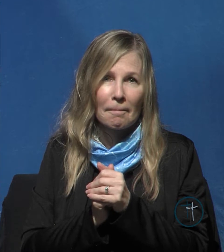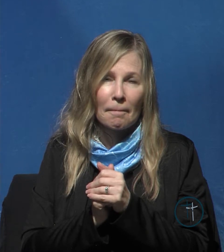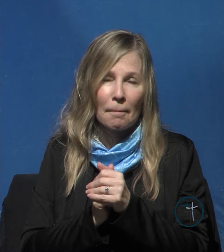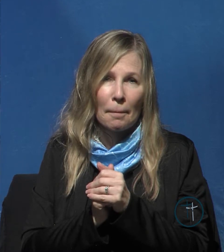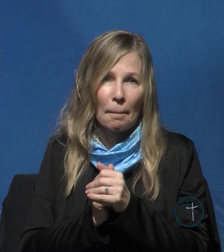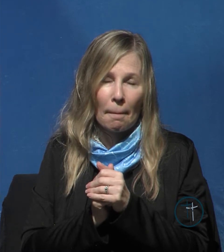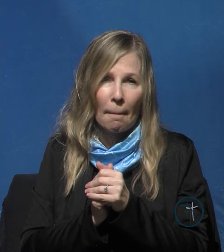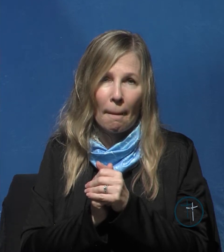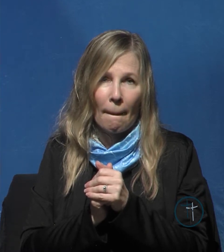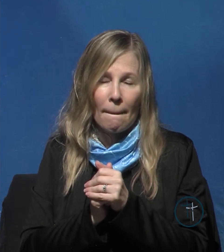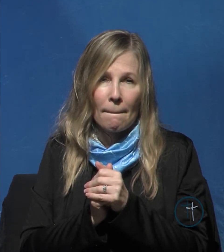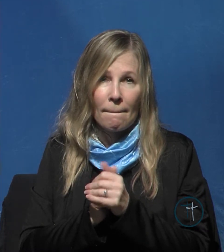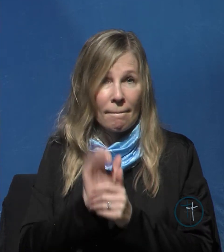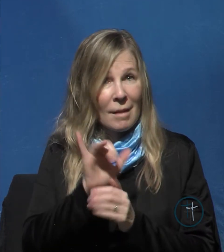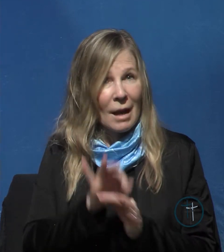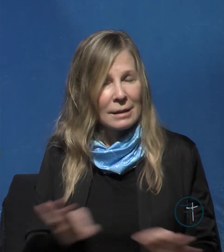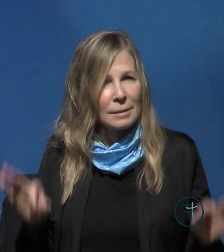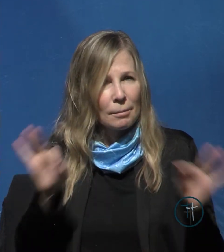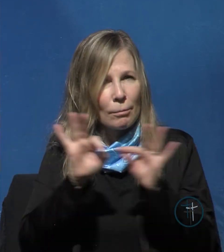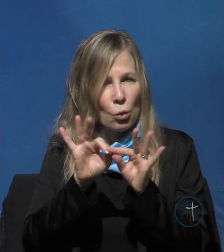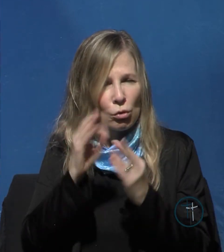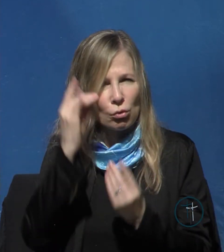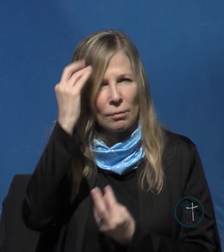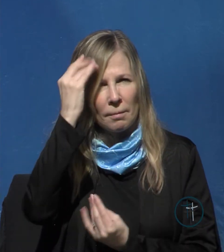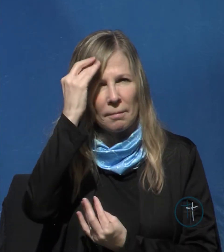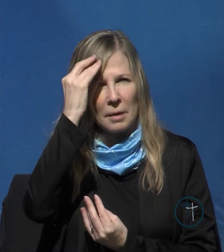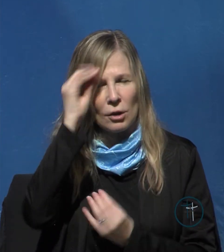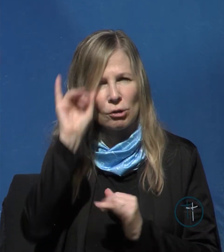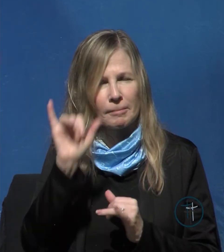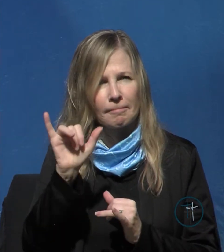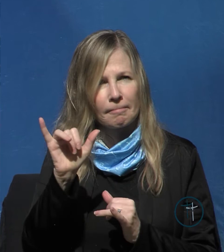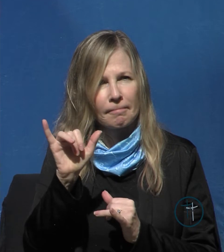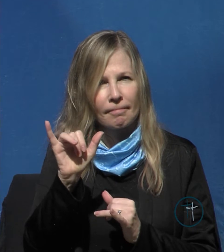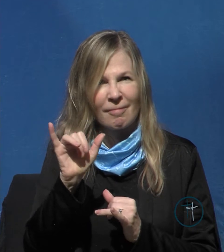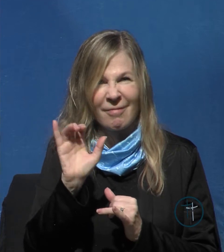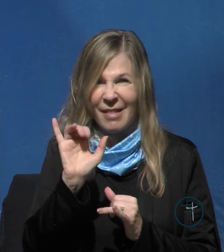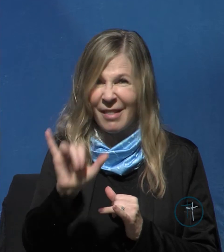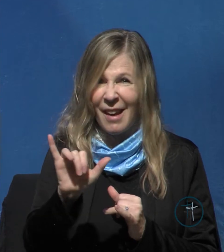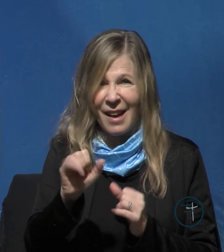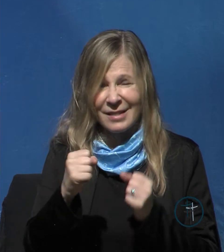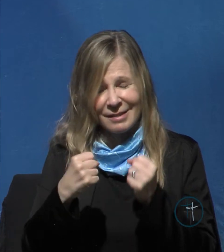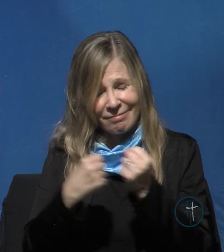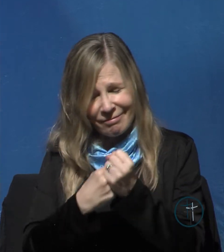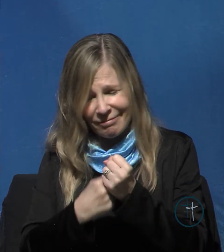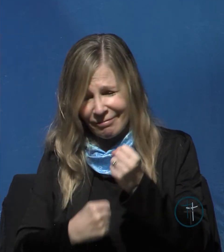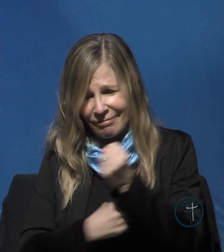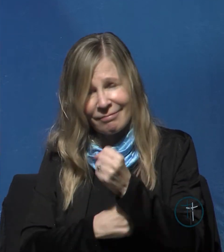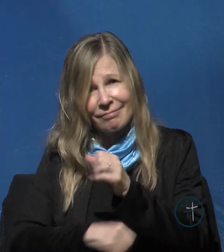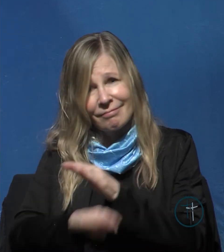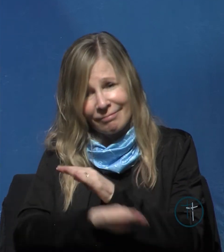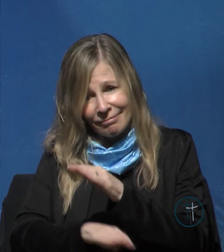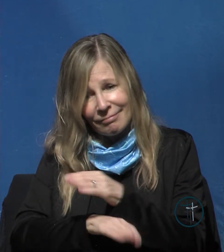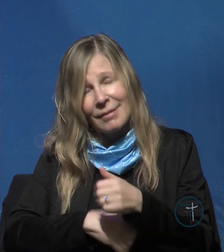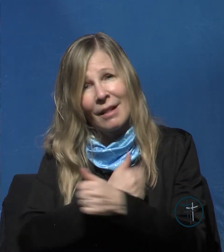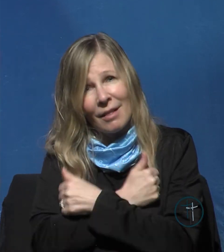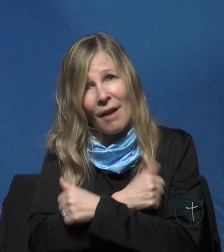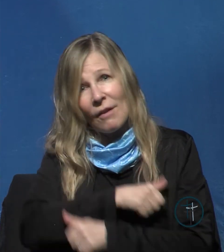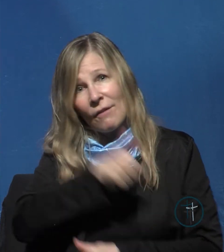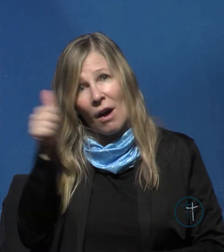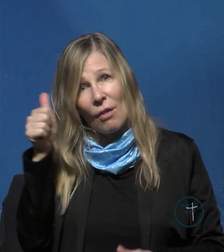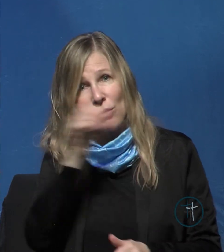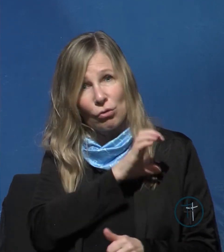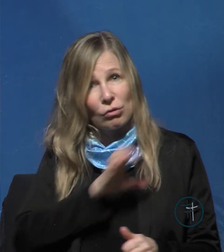And it's important to ponder for a moment how foundational the love of other